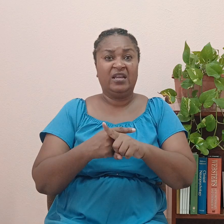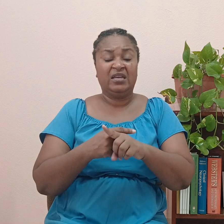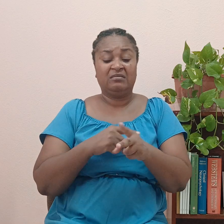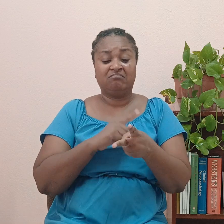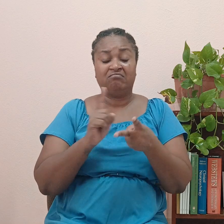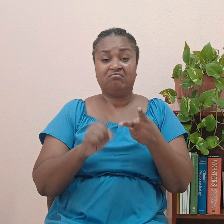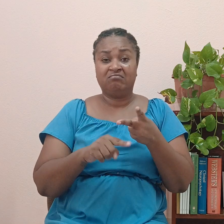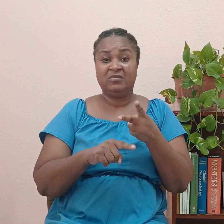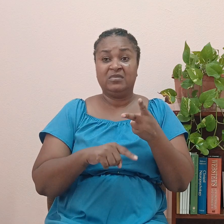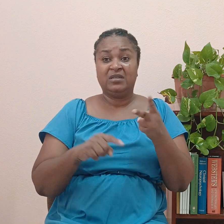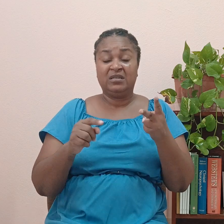raising families,